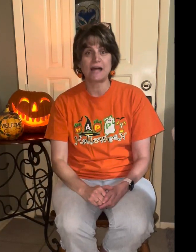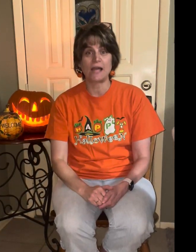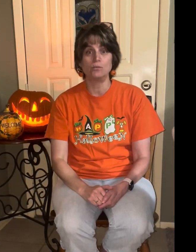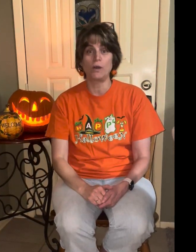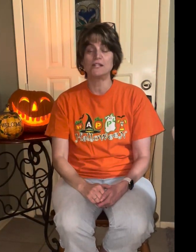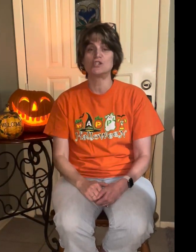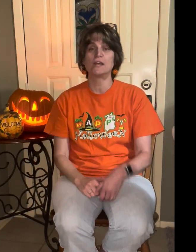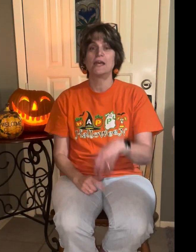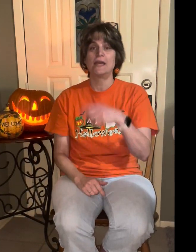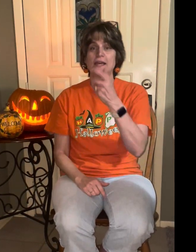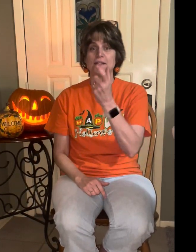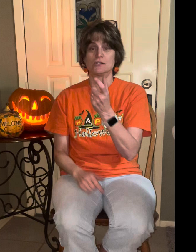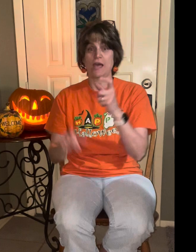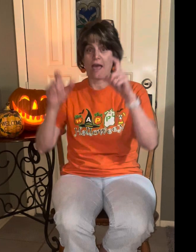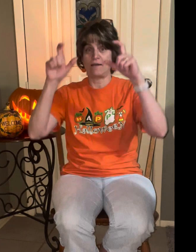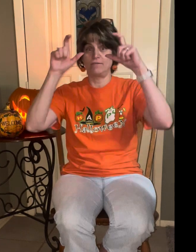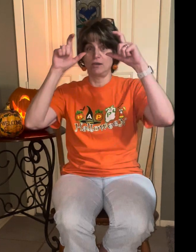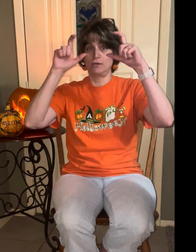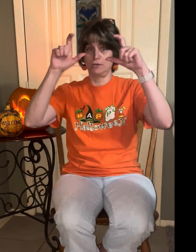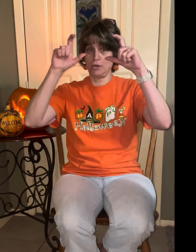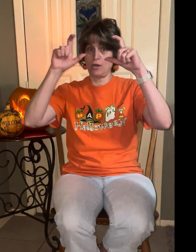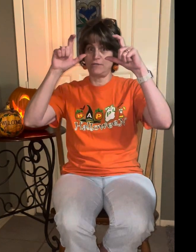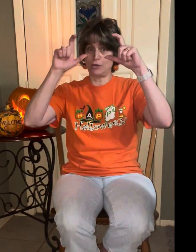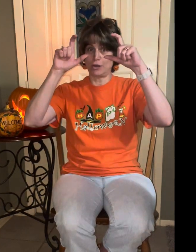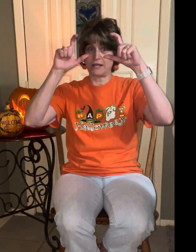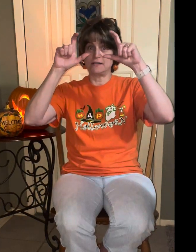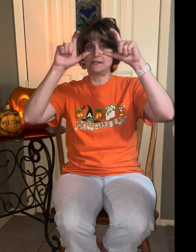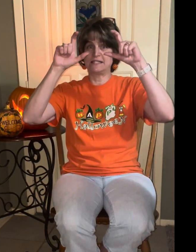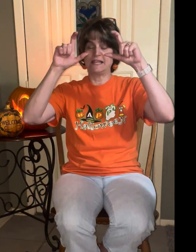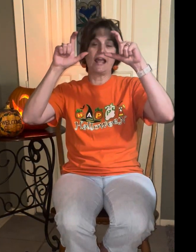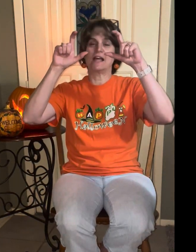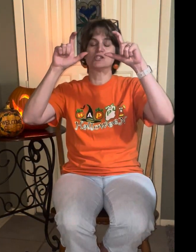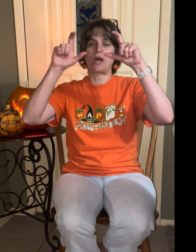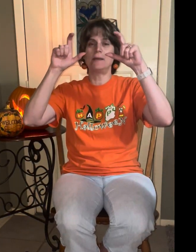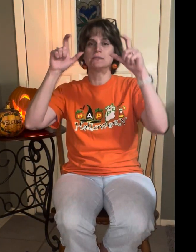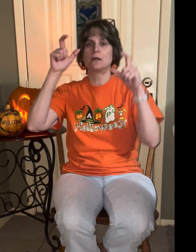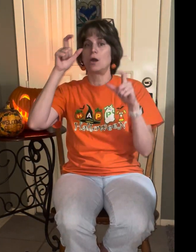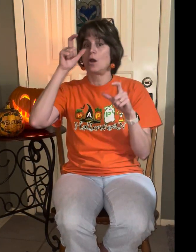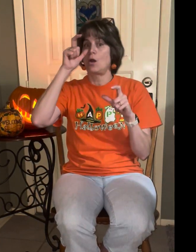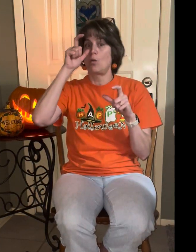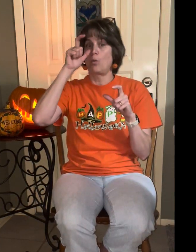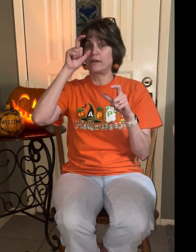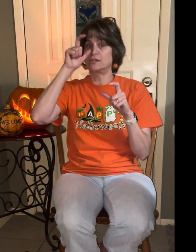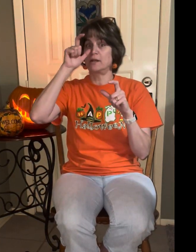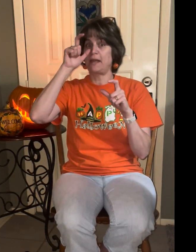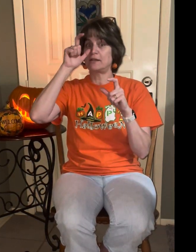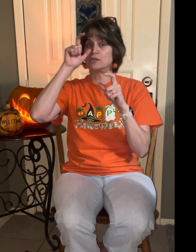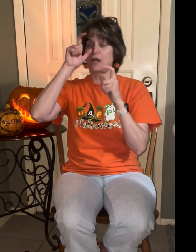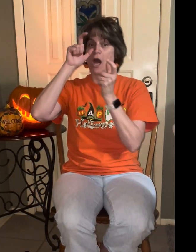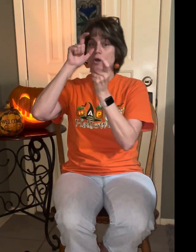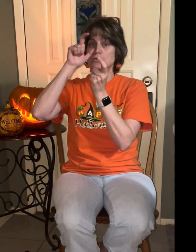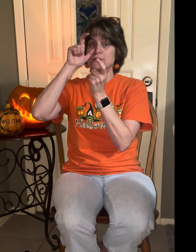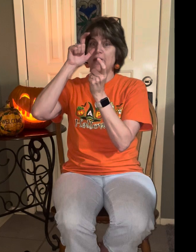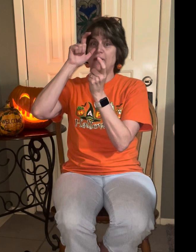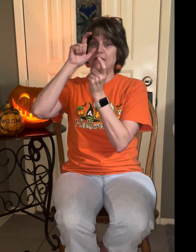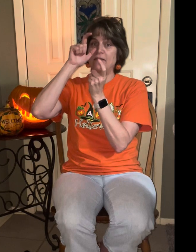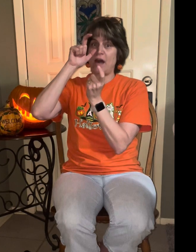sign witch is to have two of your crooked C hand shape. One's going to be at your nose, and then the other